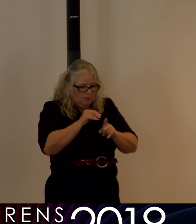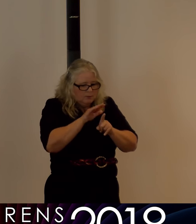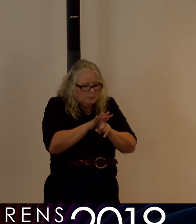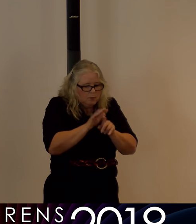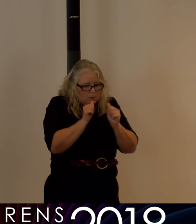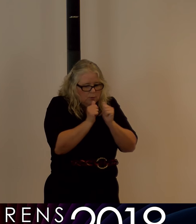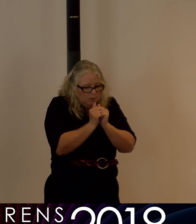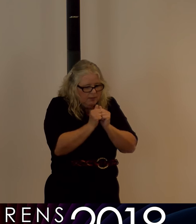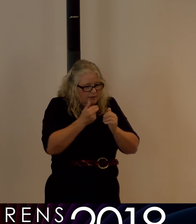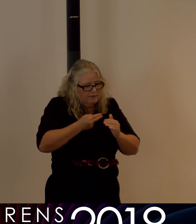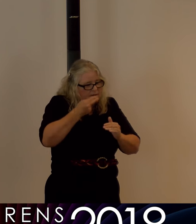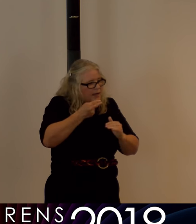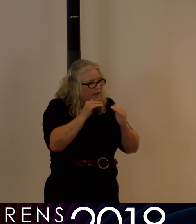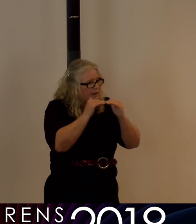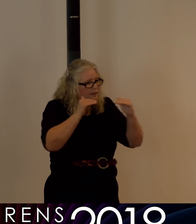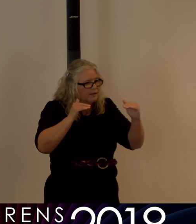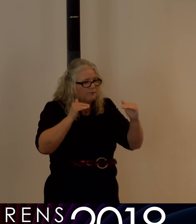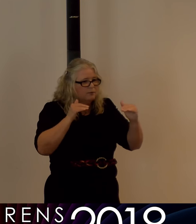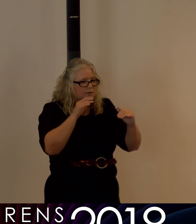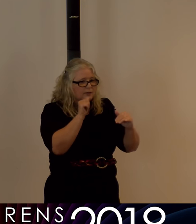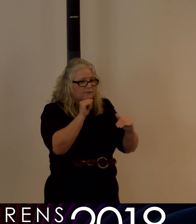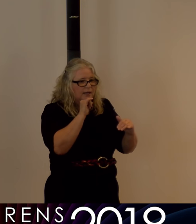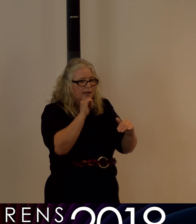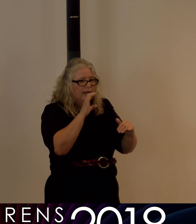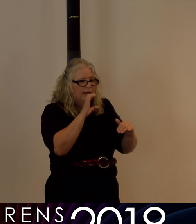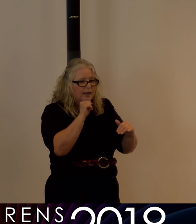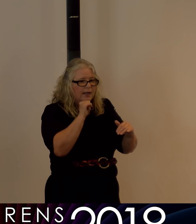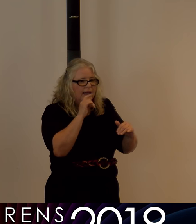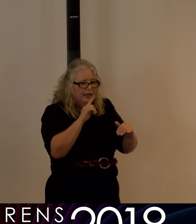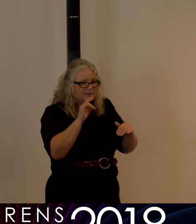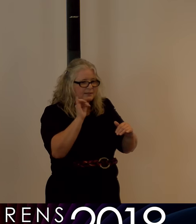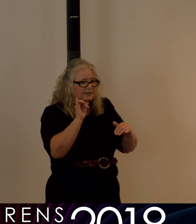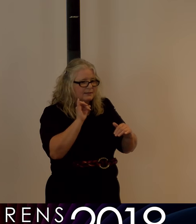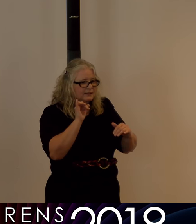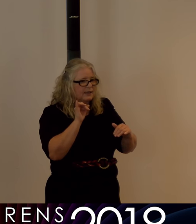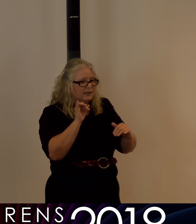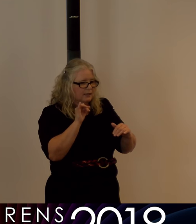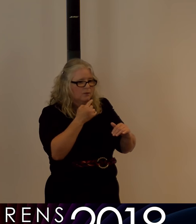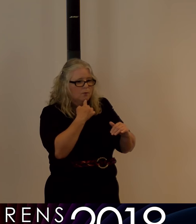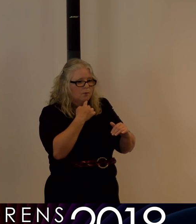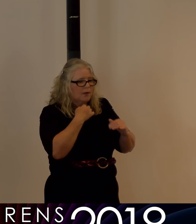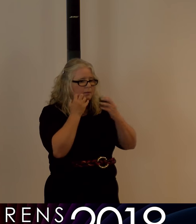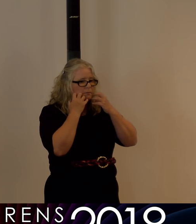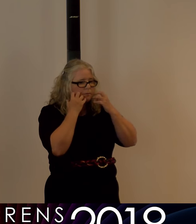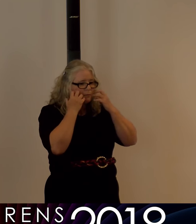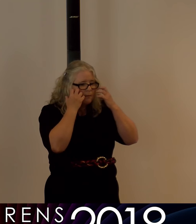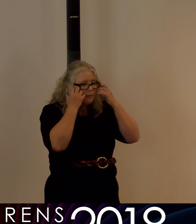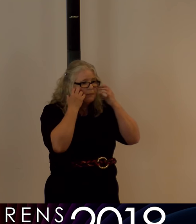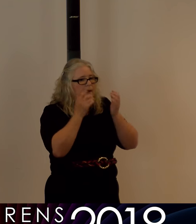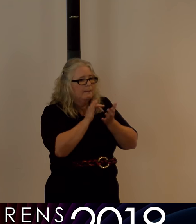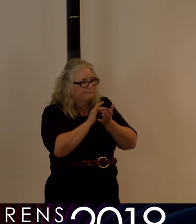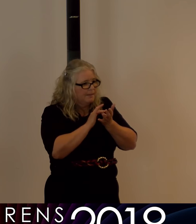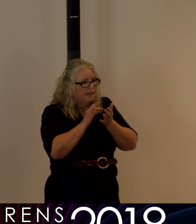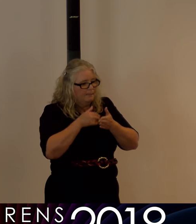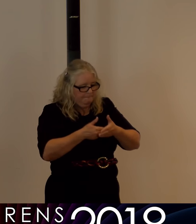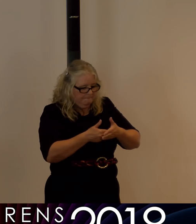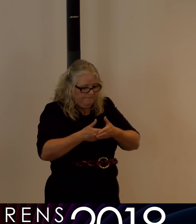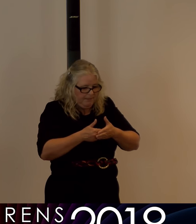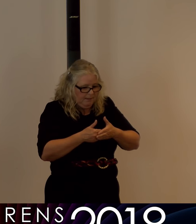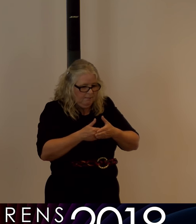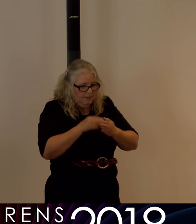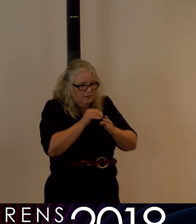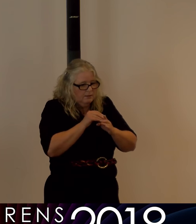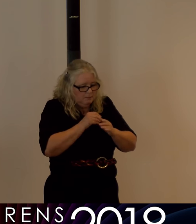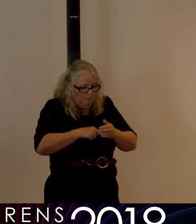now used as an anti-acne medication, babies were being born with multiple congenital or multiple